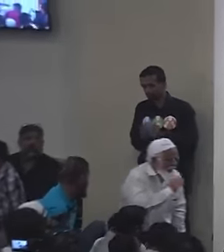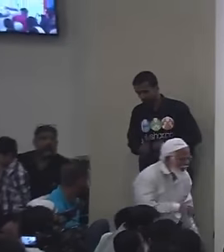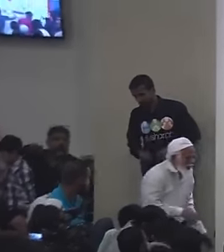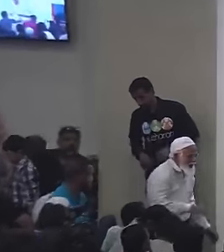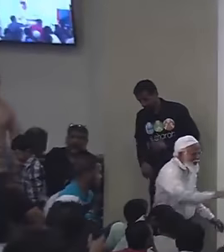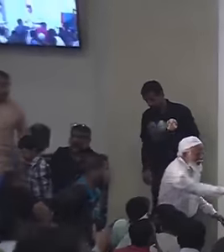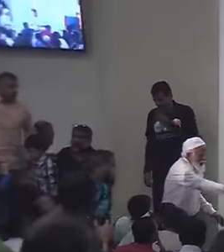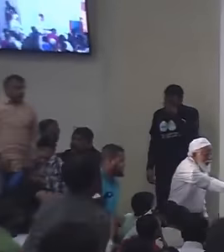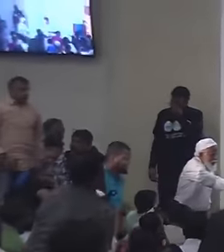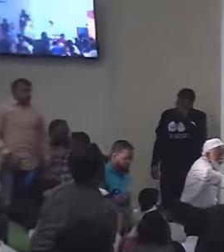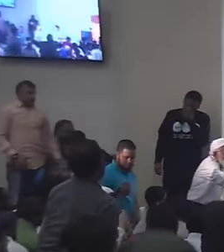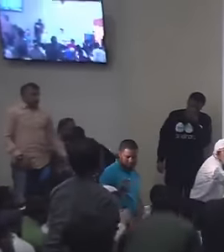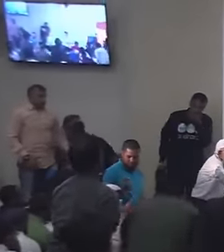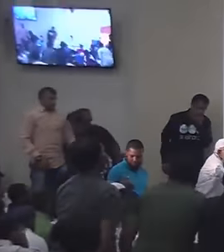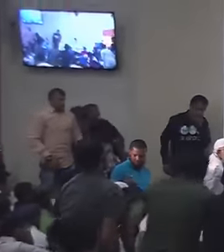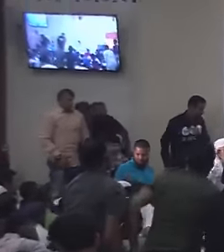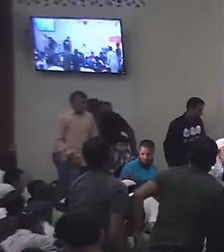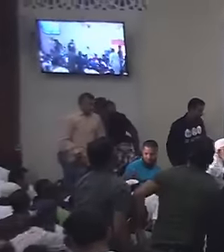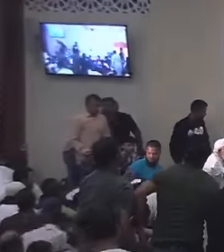Yes.